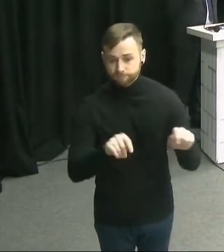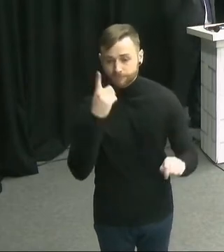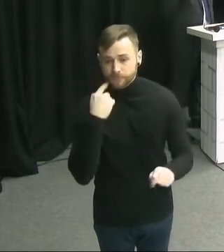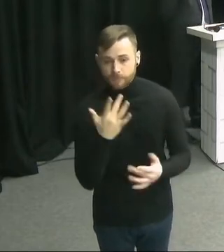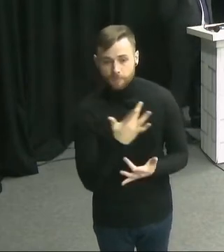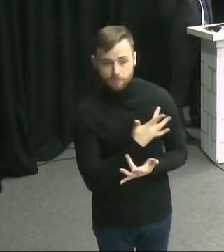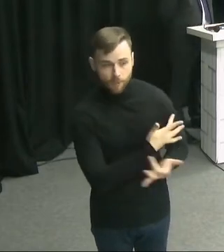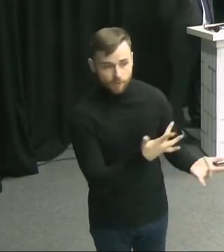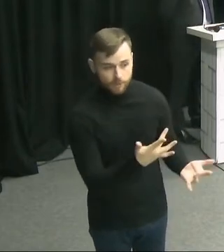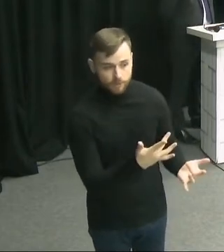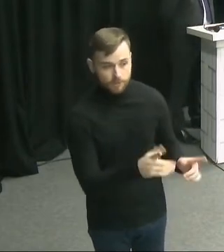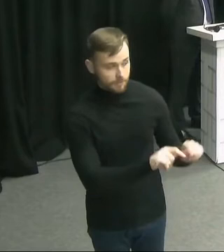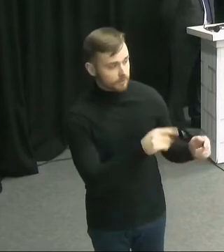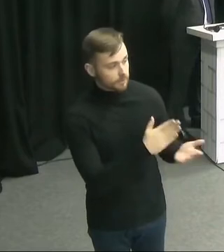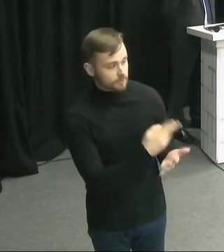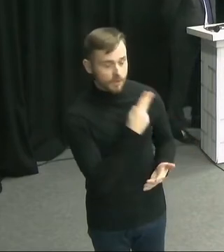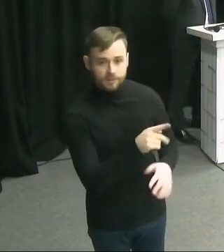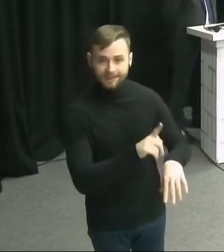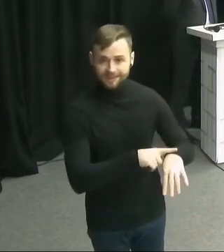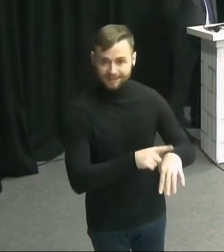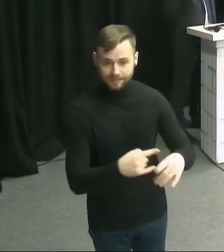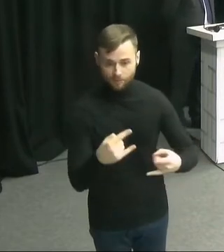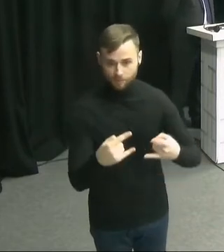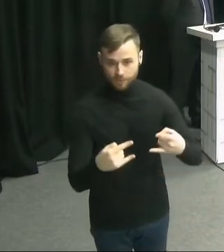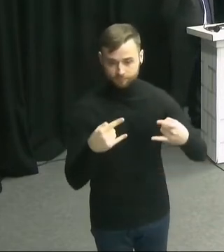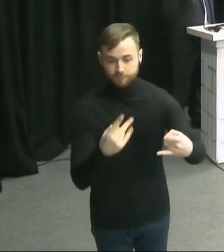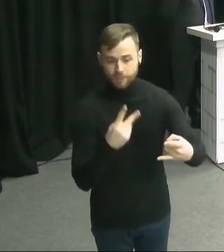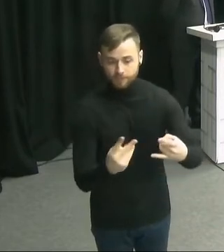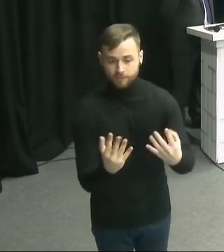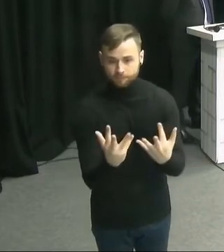to the questions. As you can see, there is